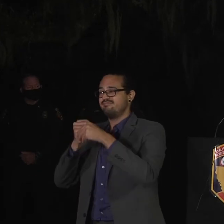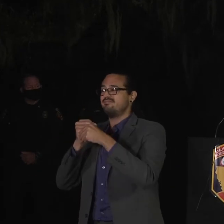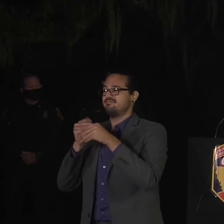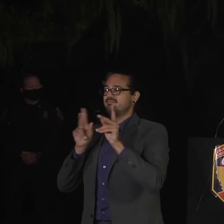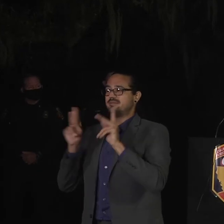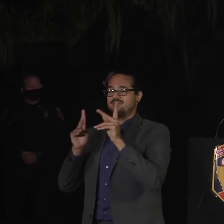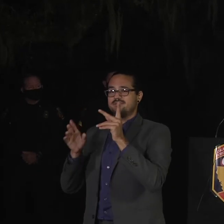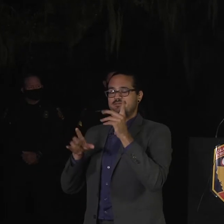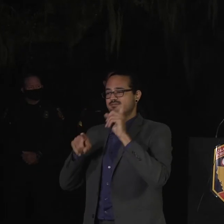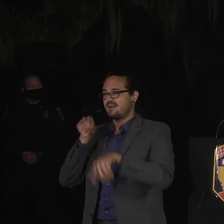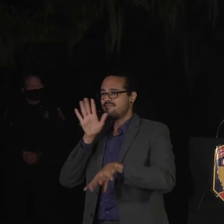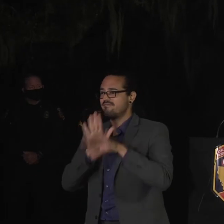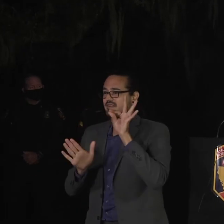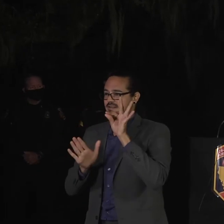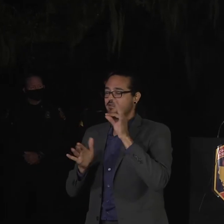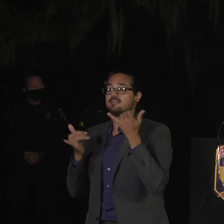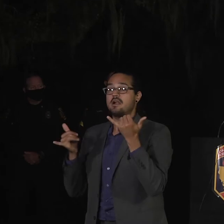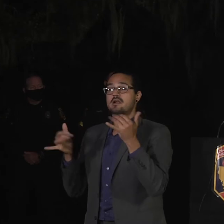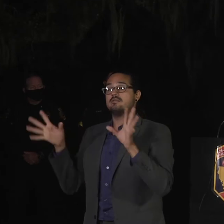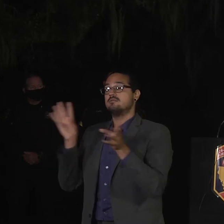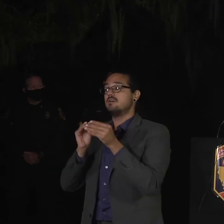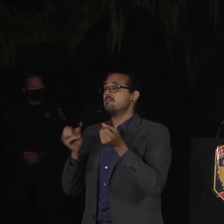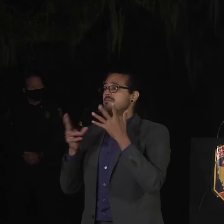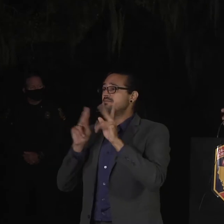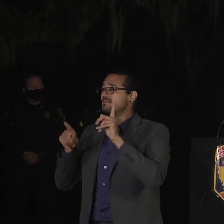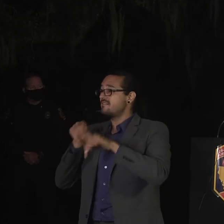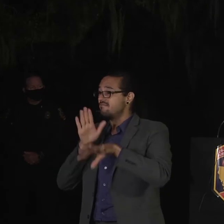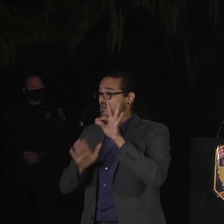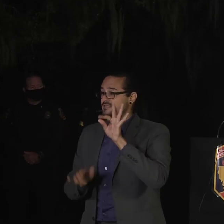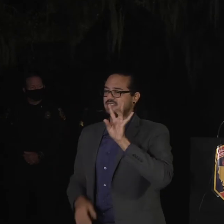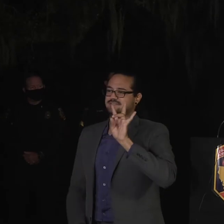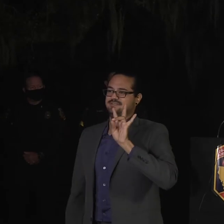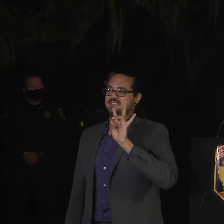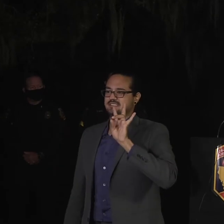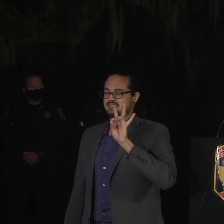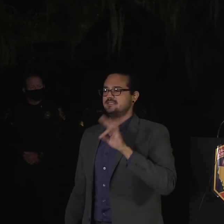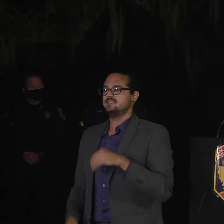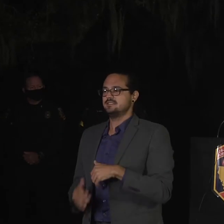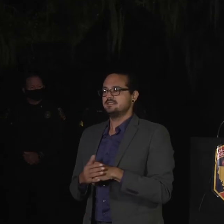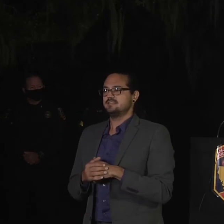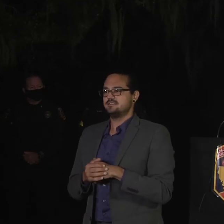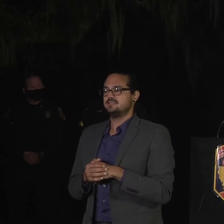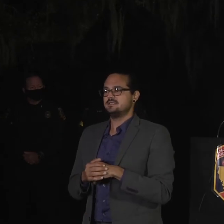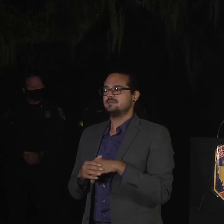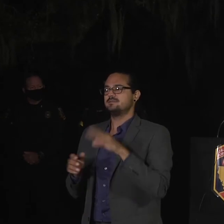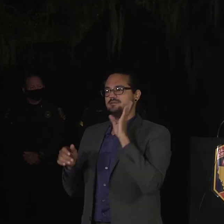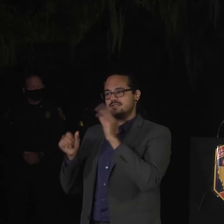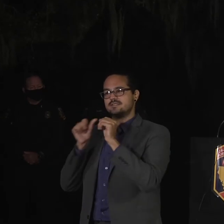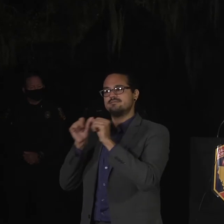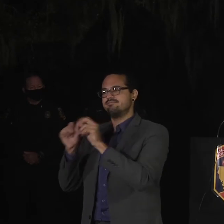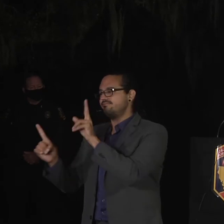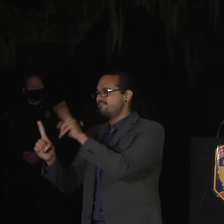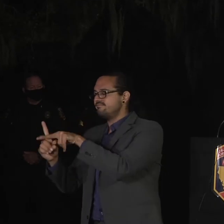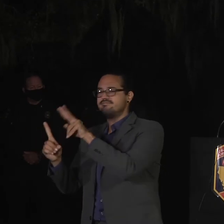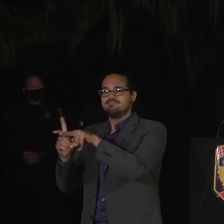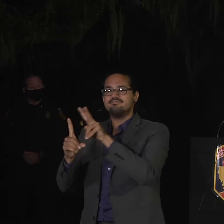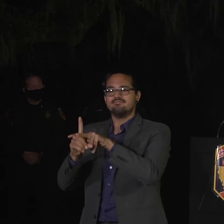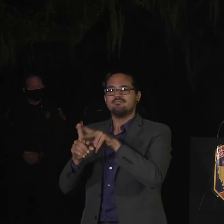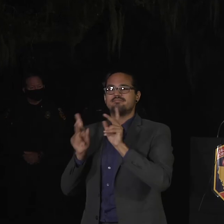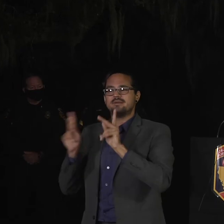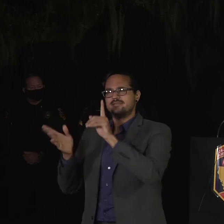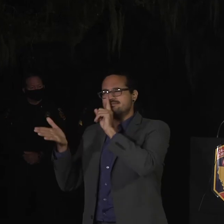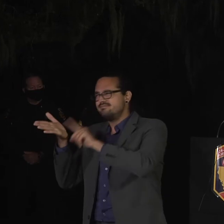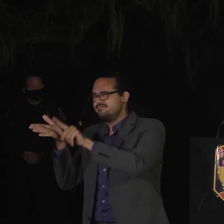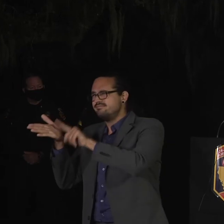7 total missing persons cases that that we're going to be going through to make sure that we know where those folks are. In terms of calls